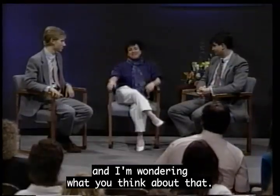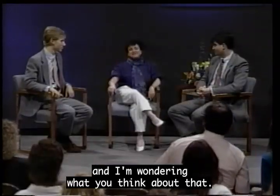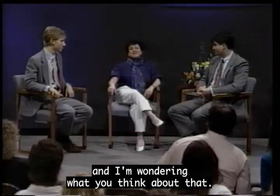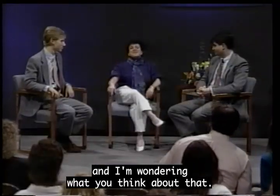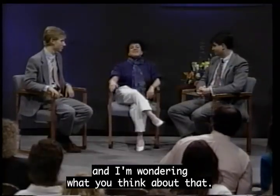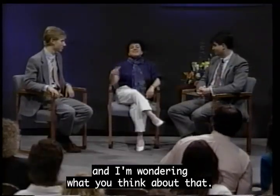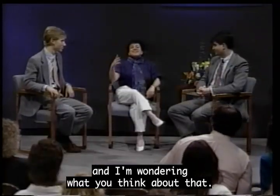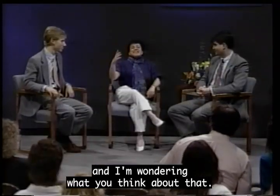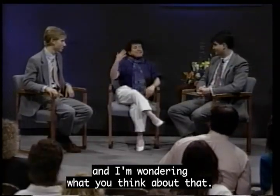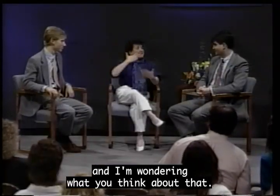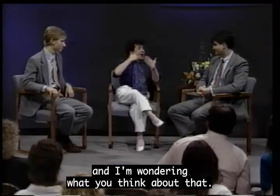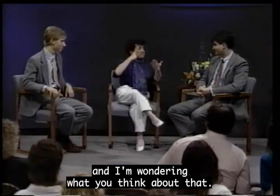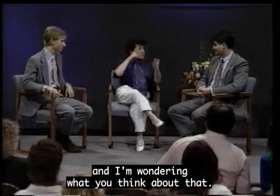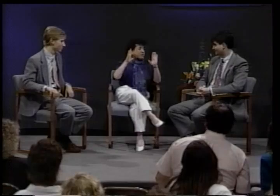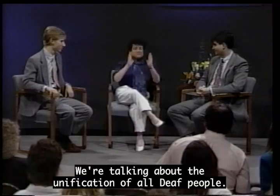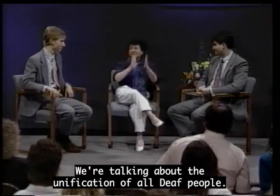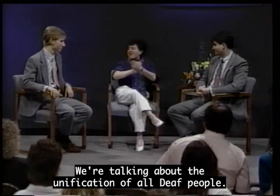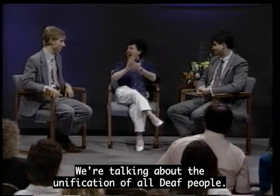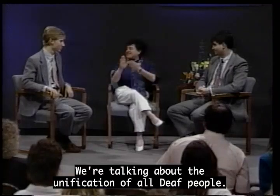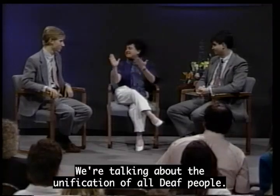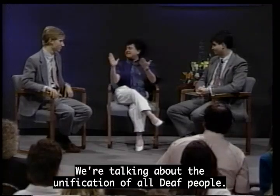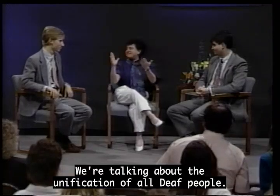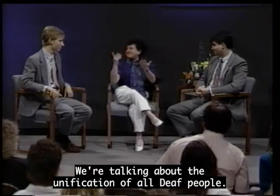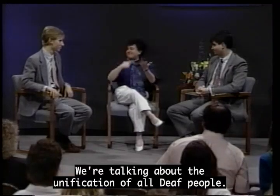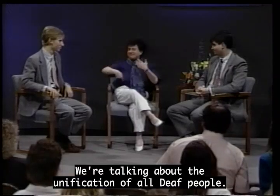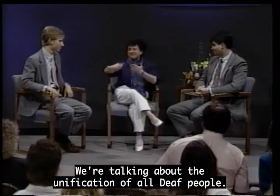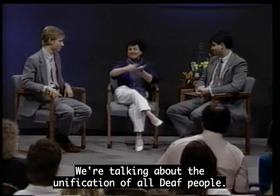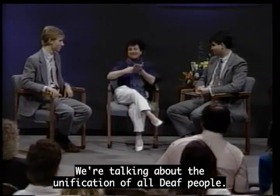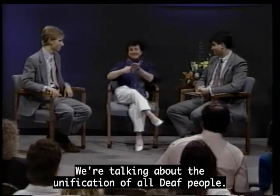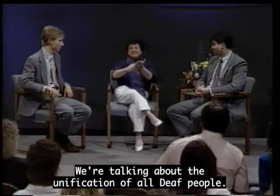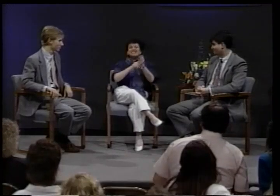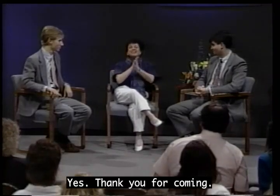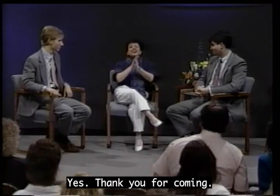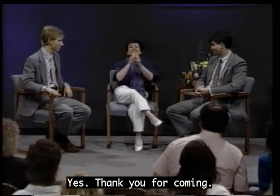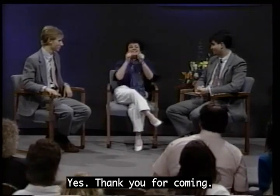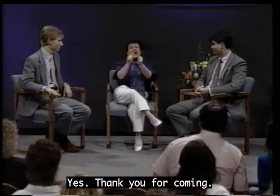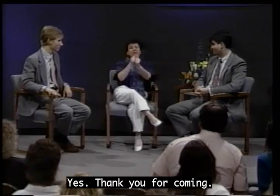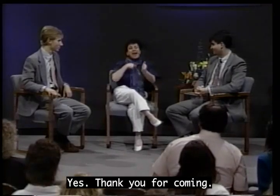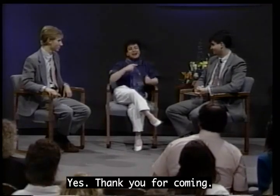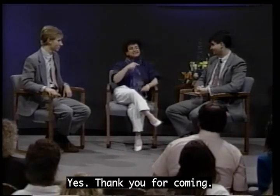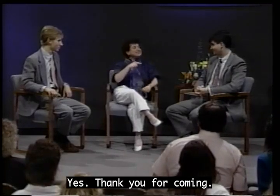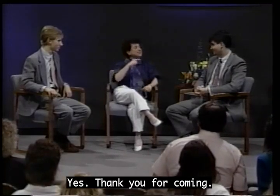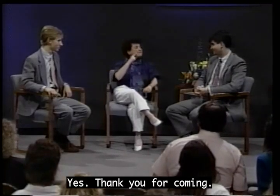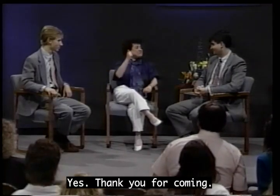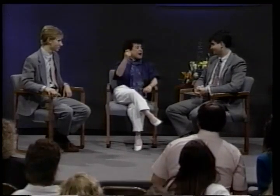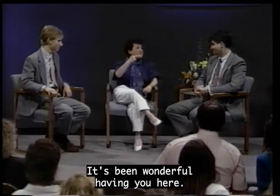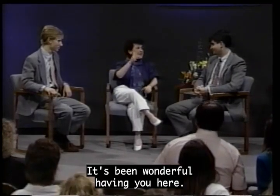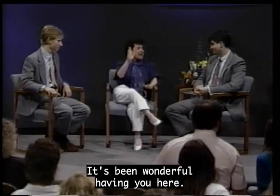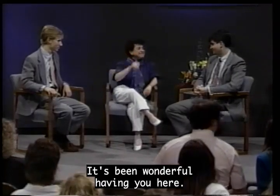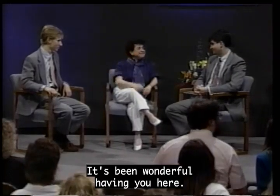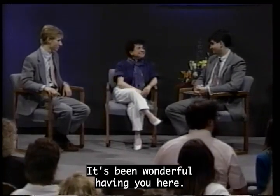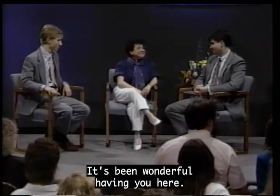all deaf people. Yes, thank you for coming. It's been wonderful having you here. This has been a great discussion. We'll be right back.